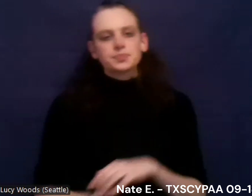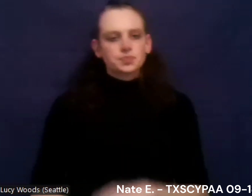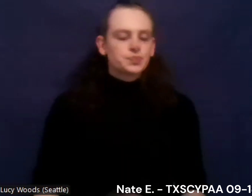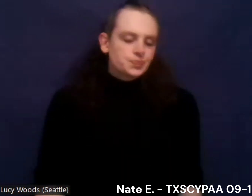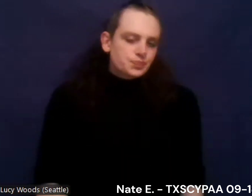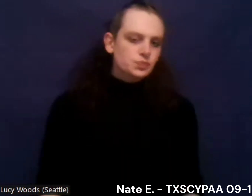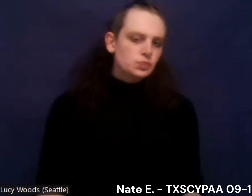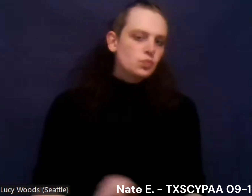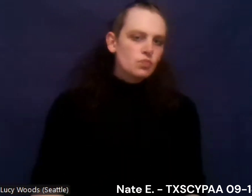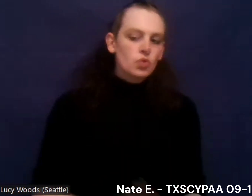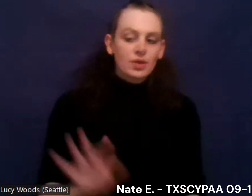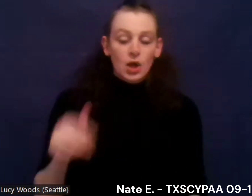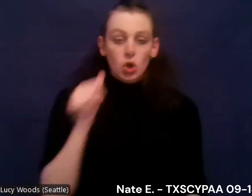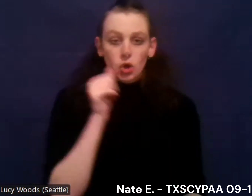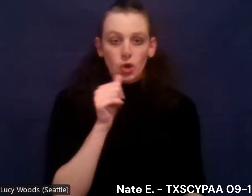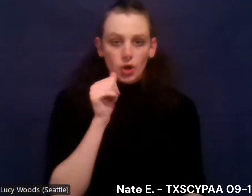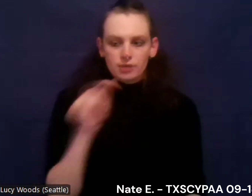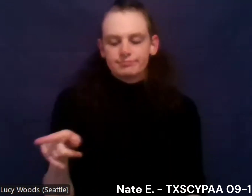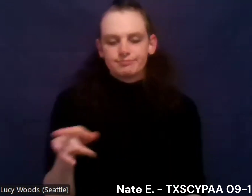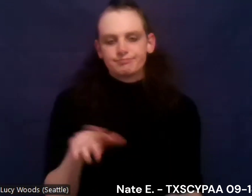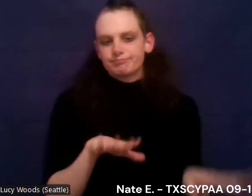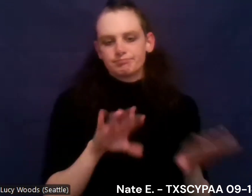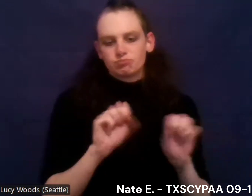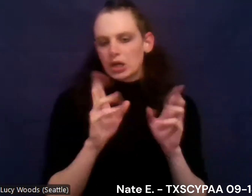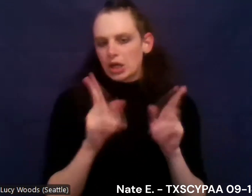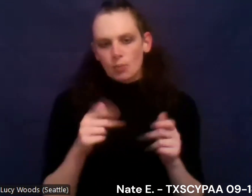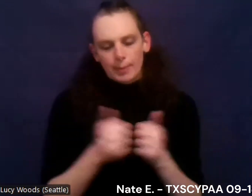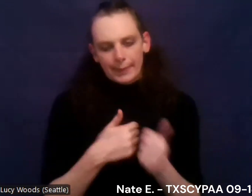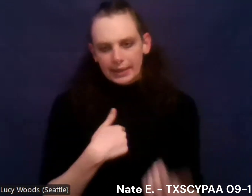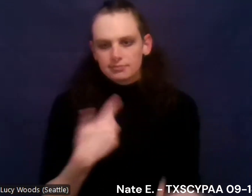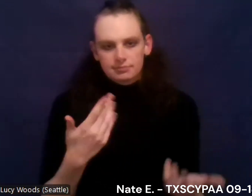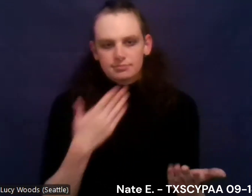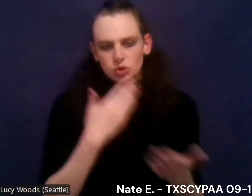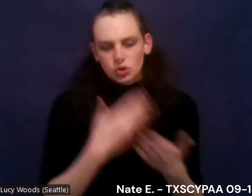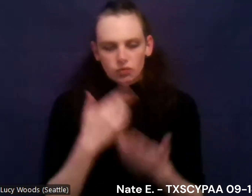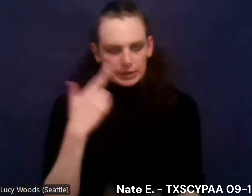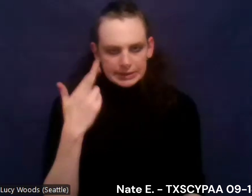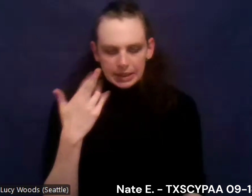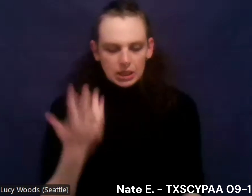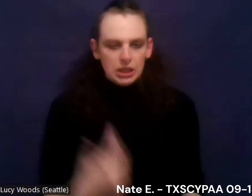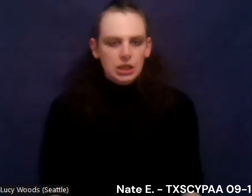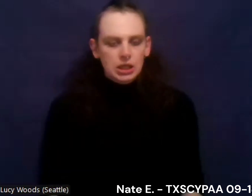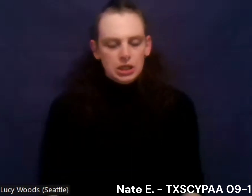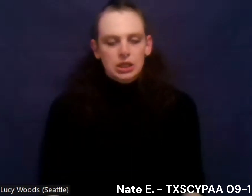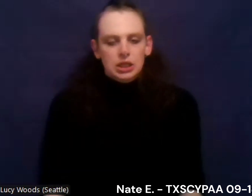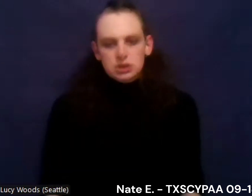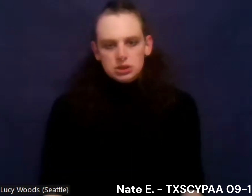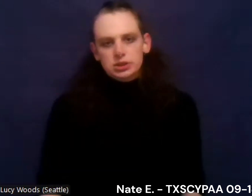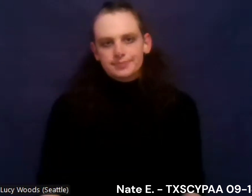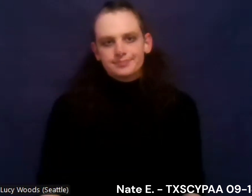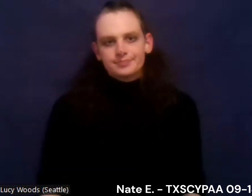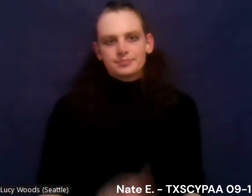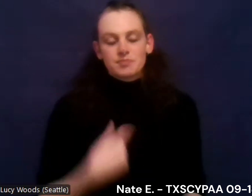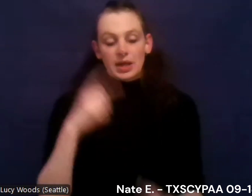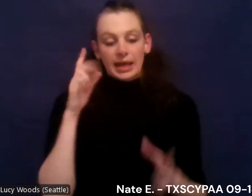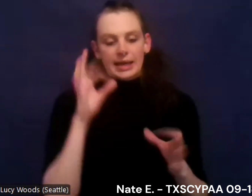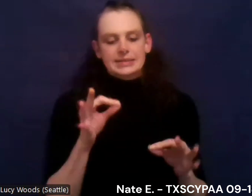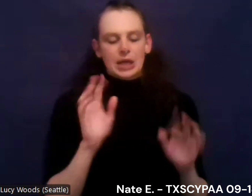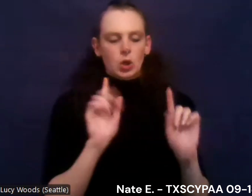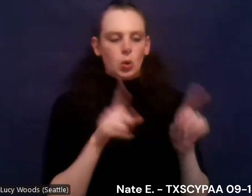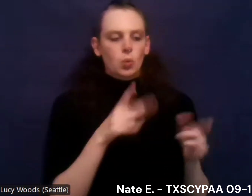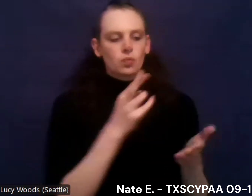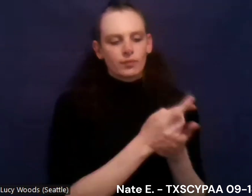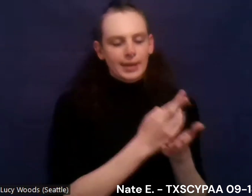the girl ended up leaving for very good reason. It was like I decided I would go back to treatment,